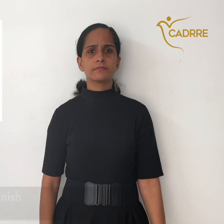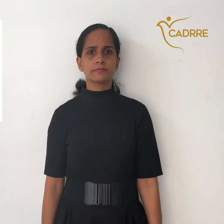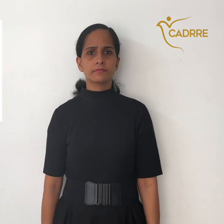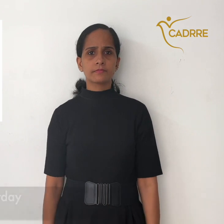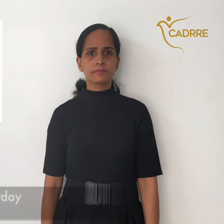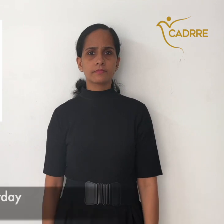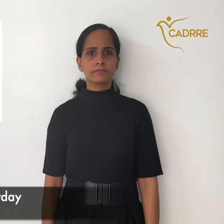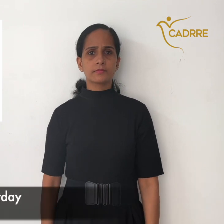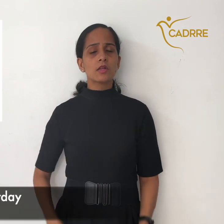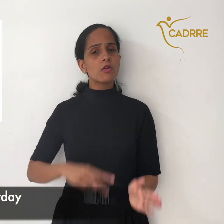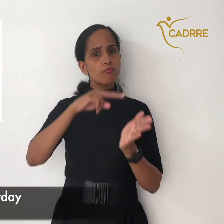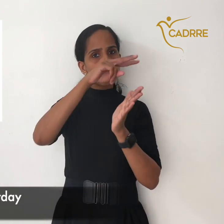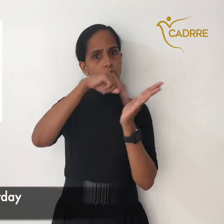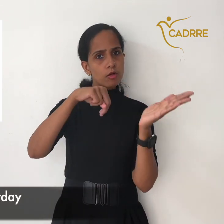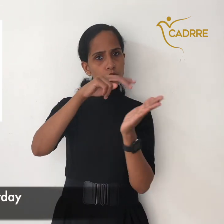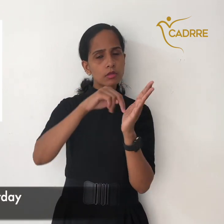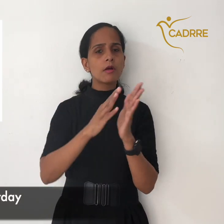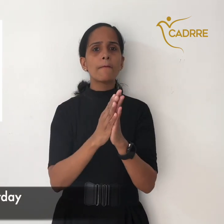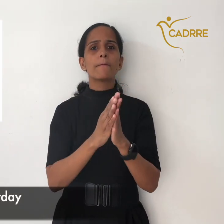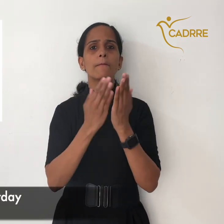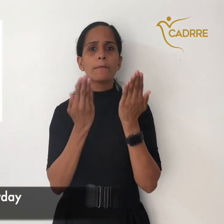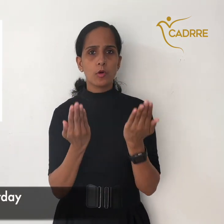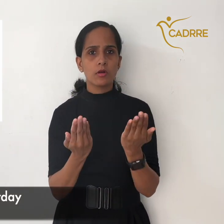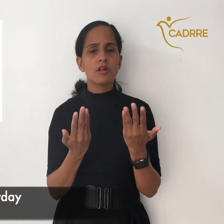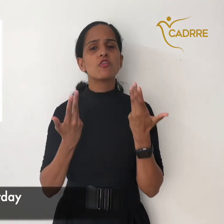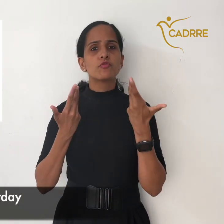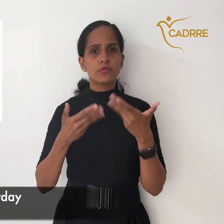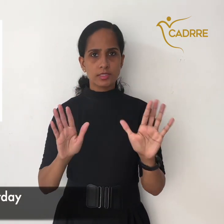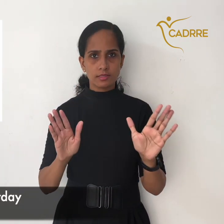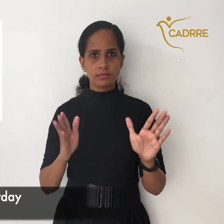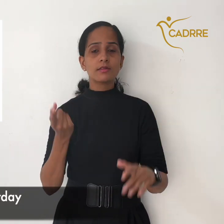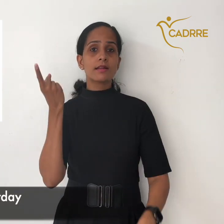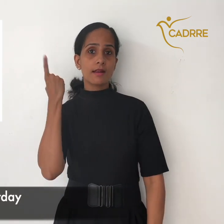Read, book, finish, yesterday.